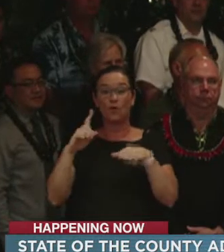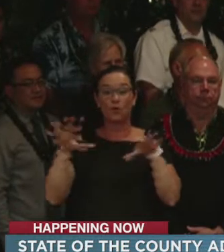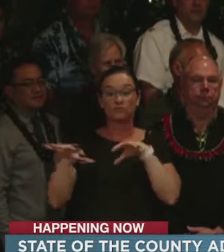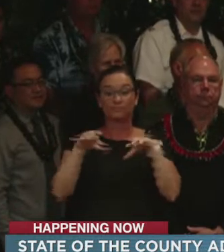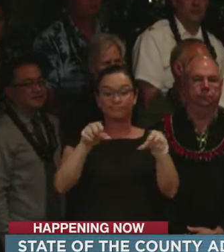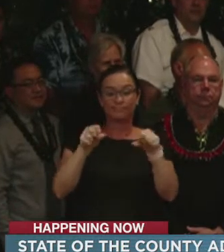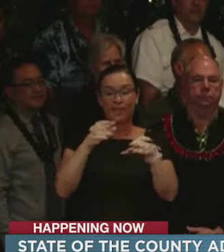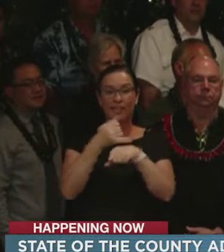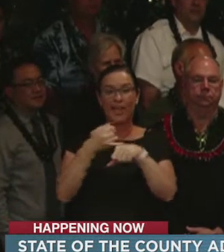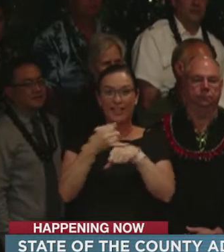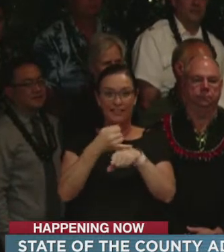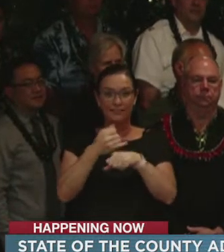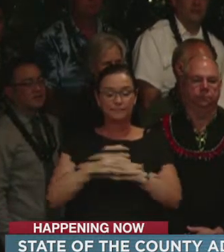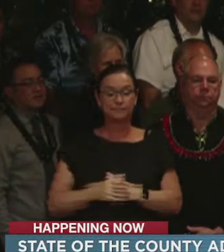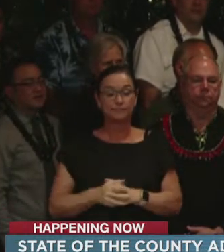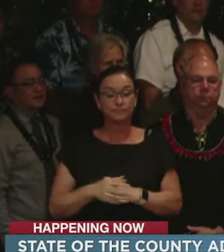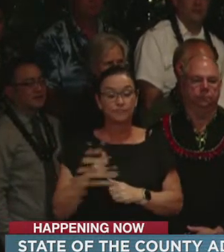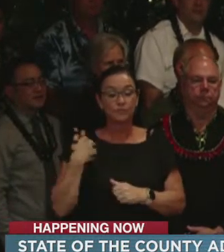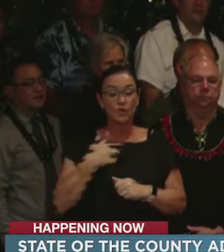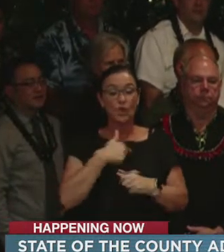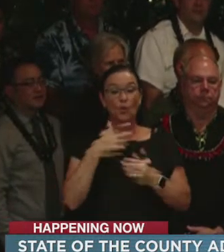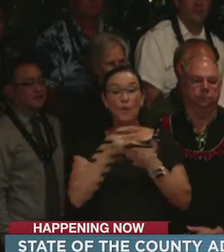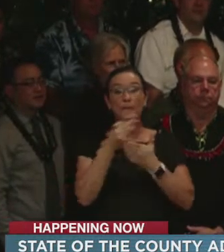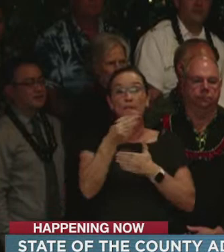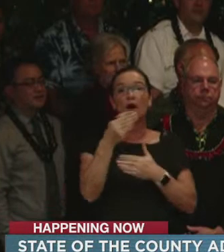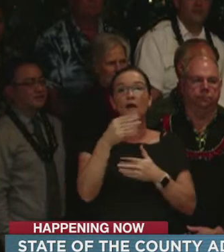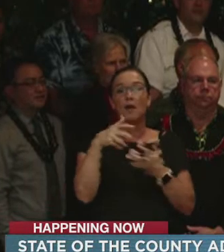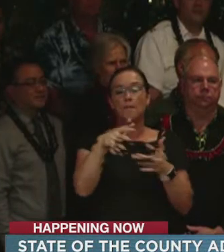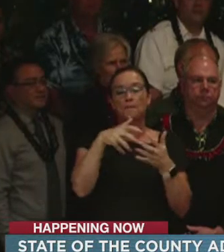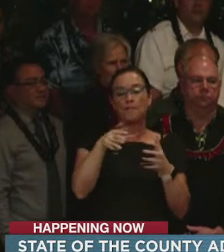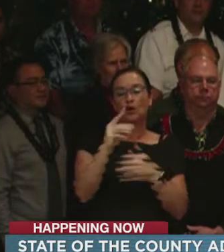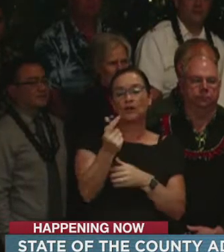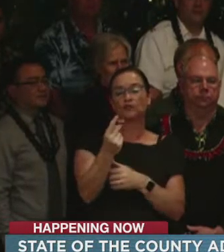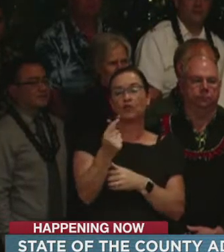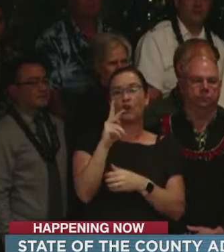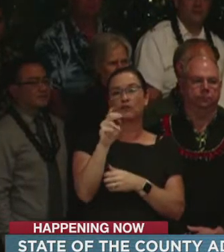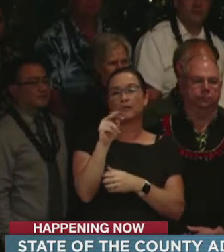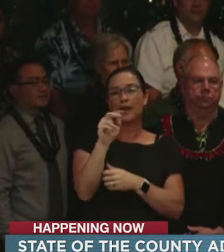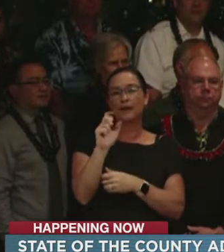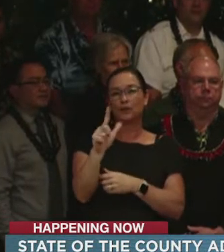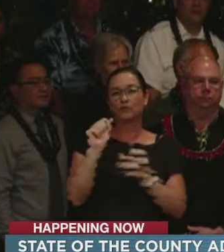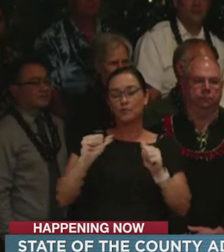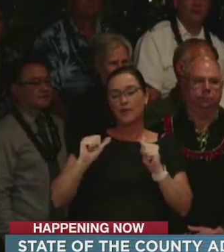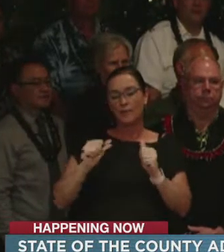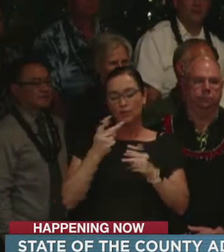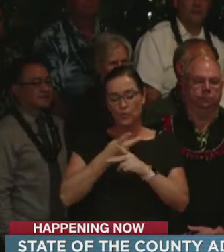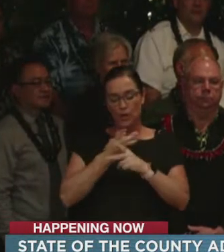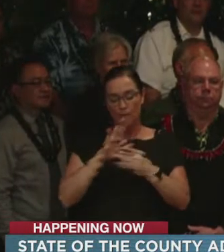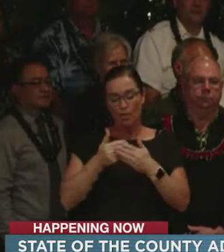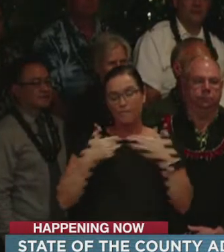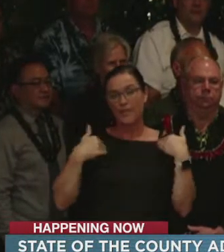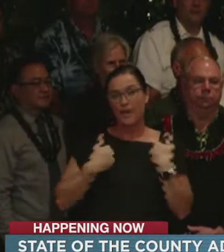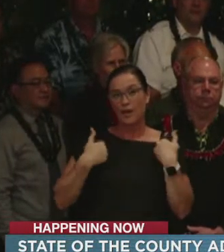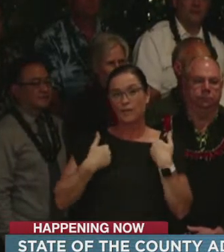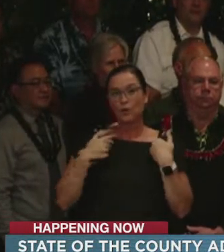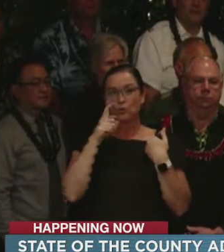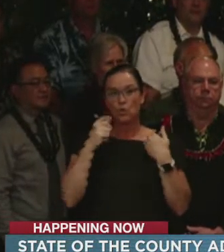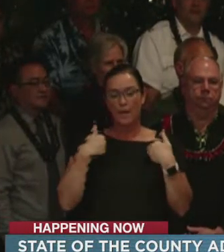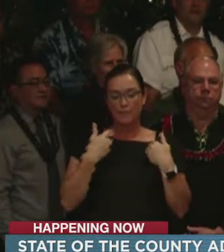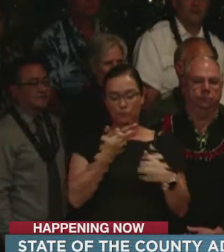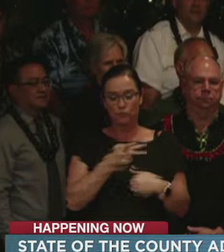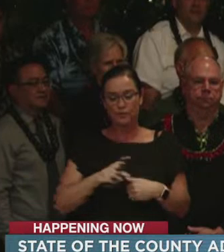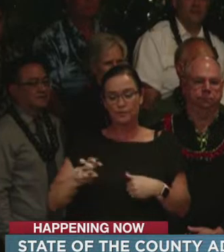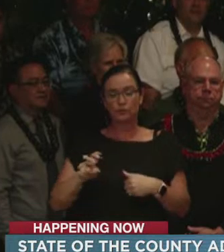also purchased the Barking Dogs Kennel out in Puna to have a place to adequately keep animals going through a transition